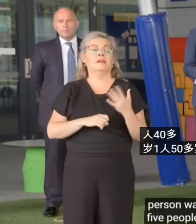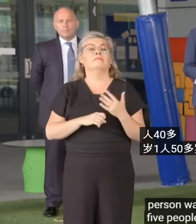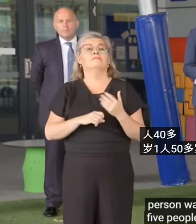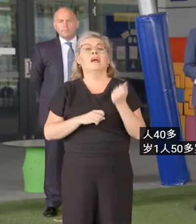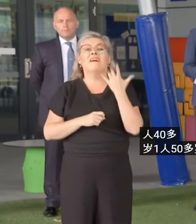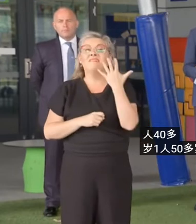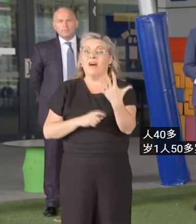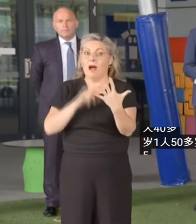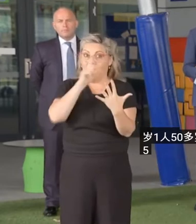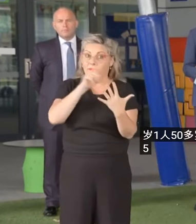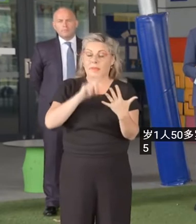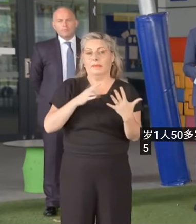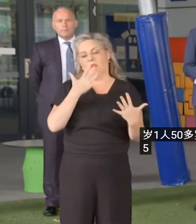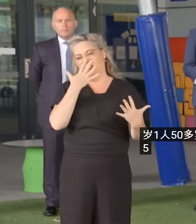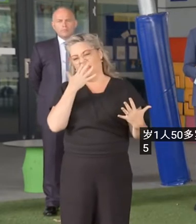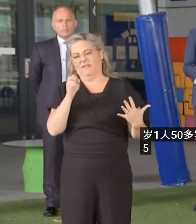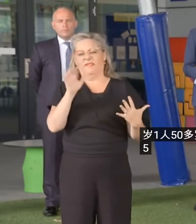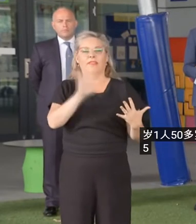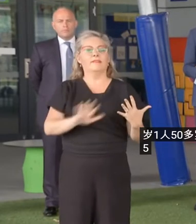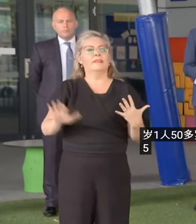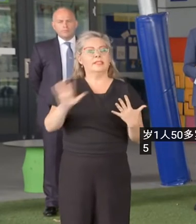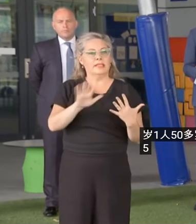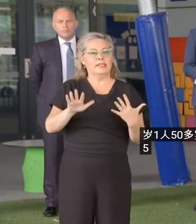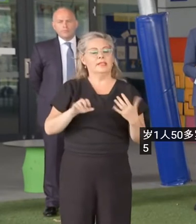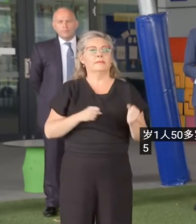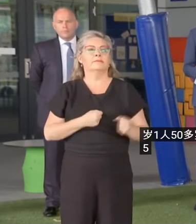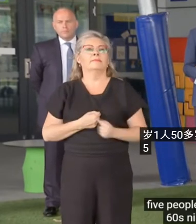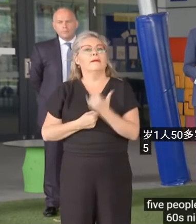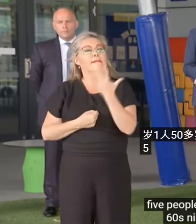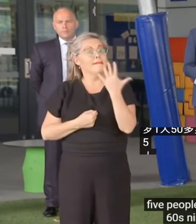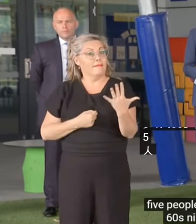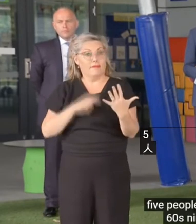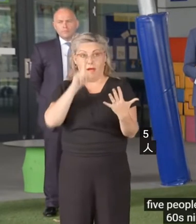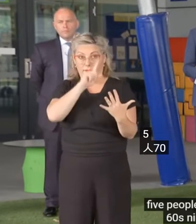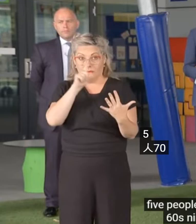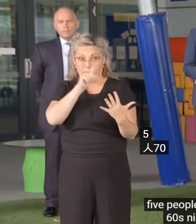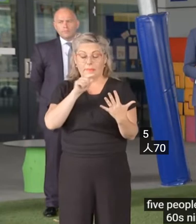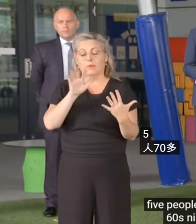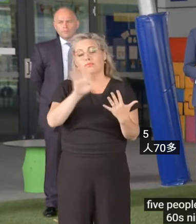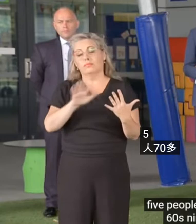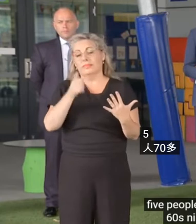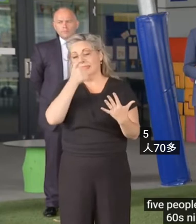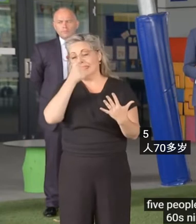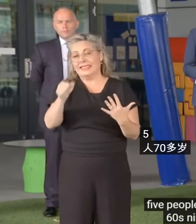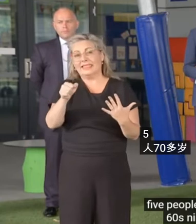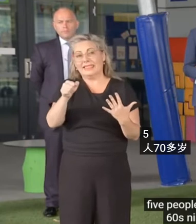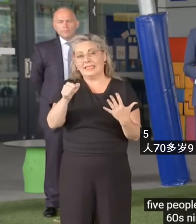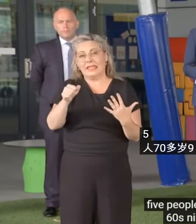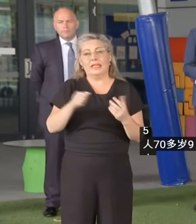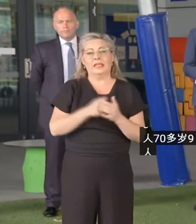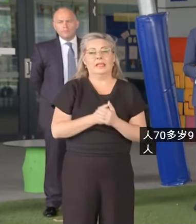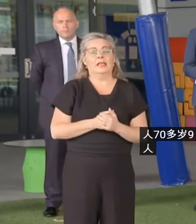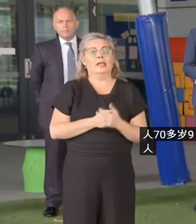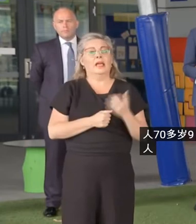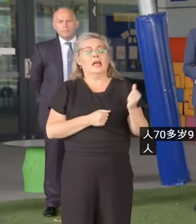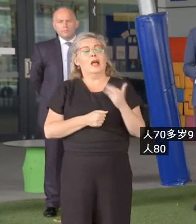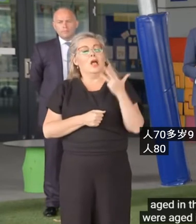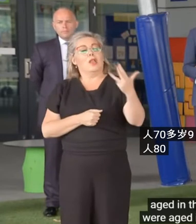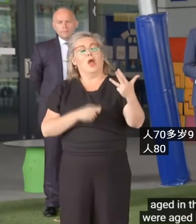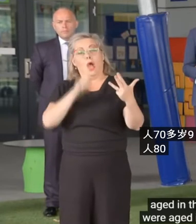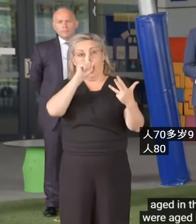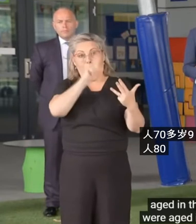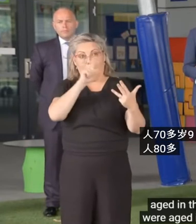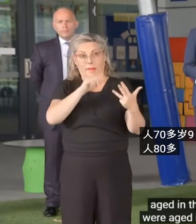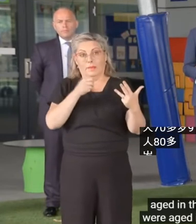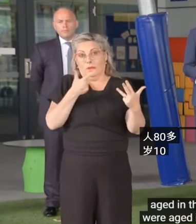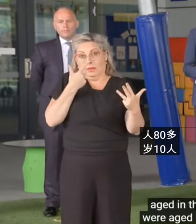their 50s, 5 people were aged in their 60s, 9 people were aged in their 70s, 10 people were aged in